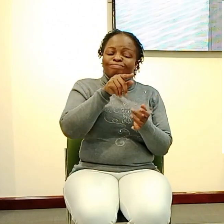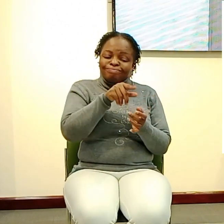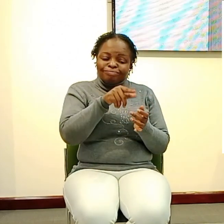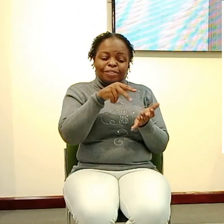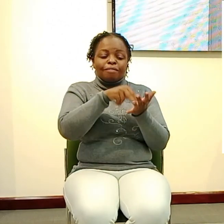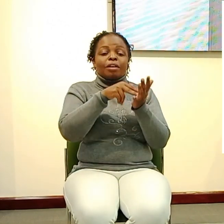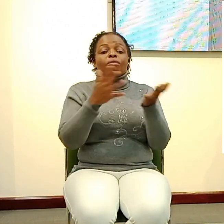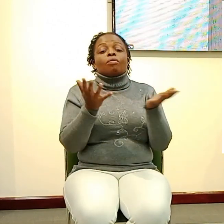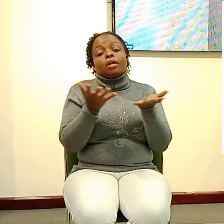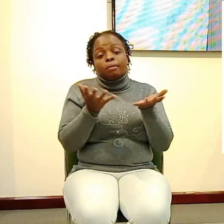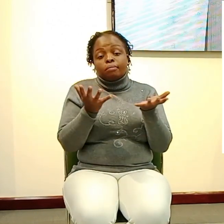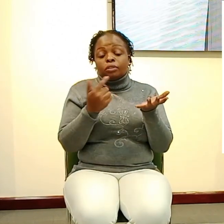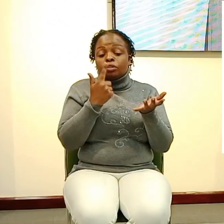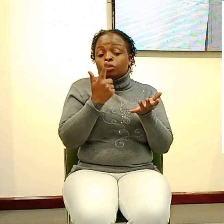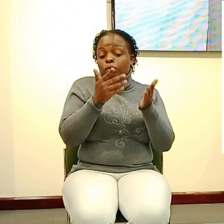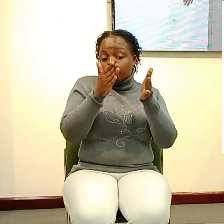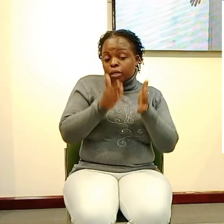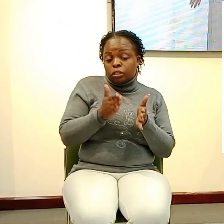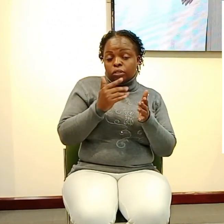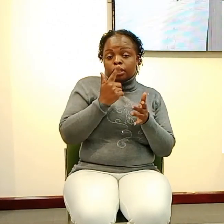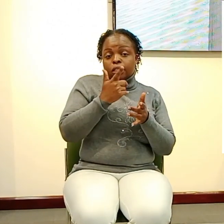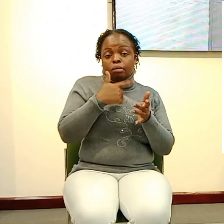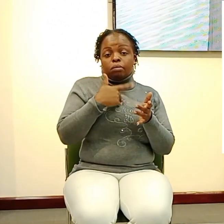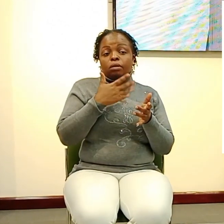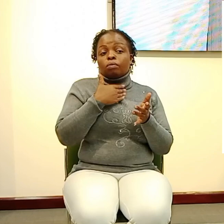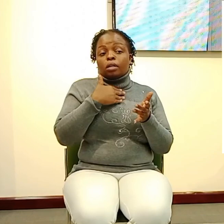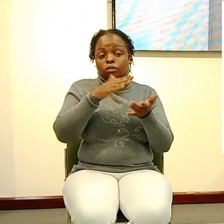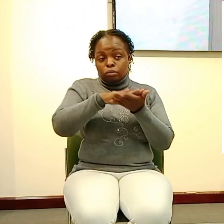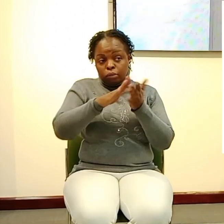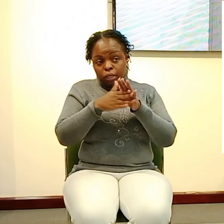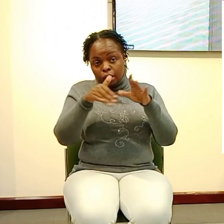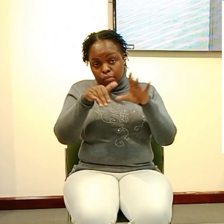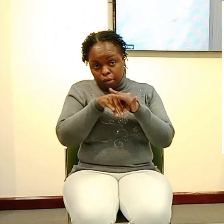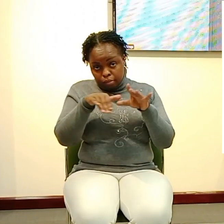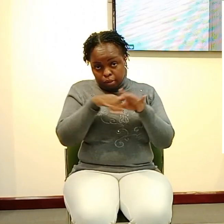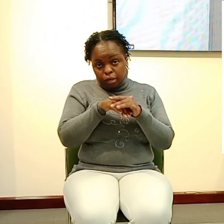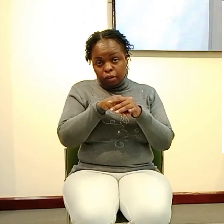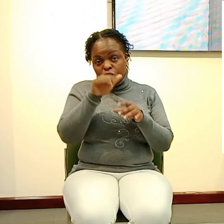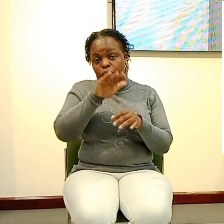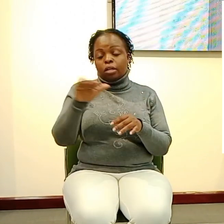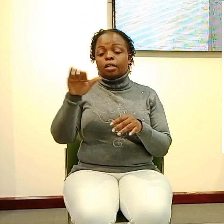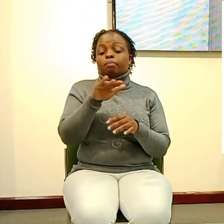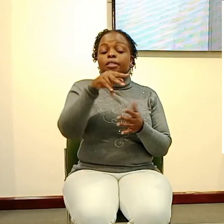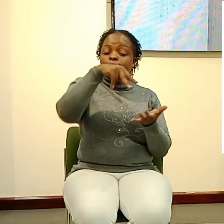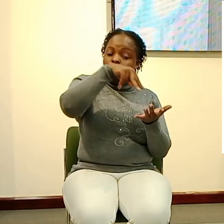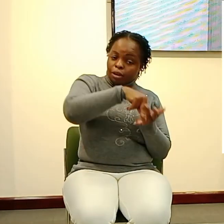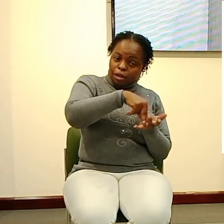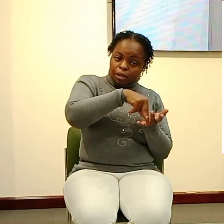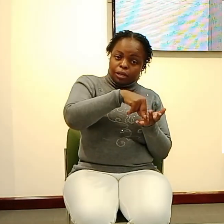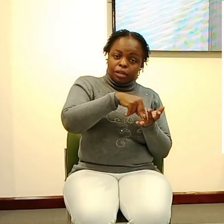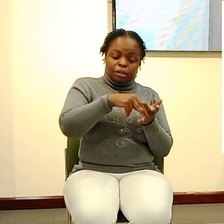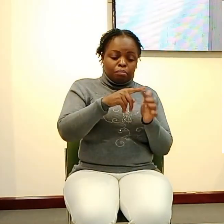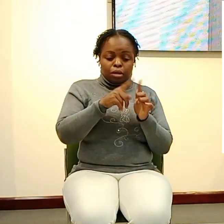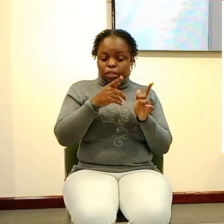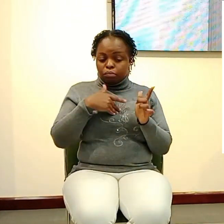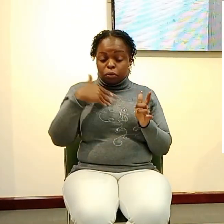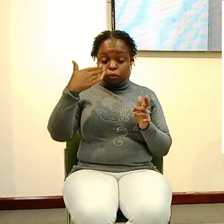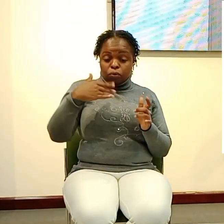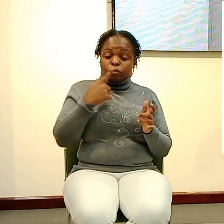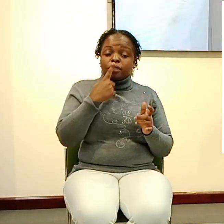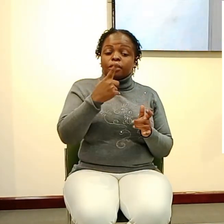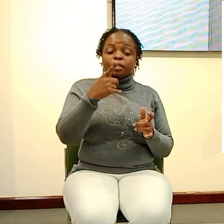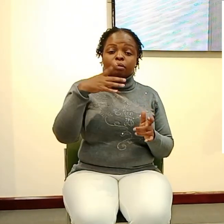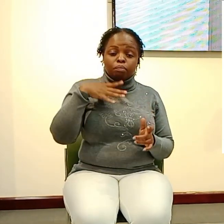they vying? So one will tell you, I want to vie as member of Parliament, fine. But I always tell people, don't